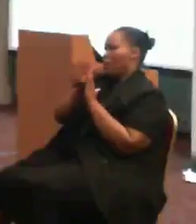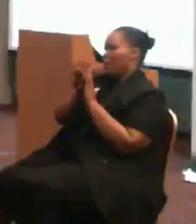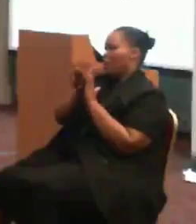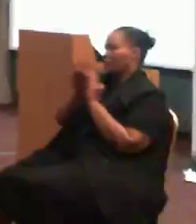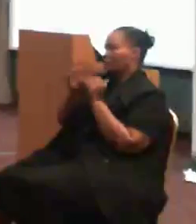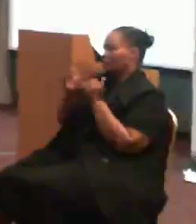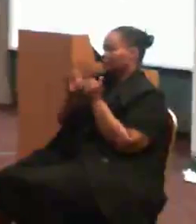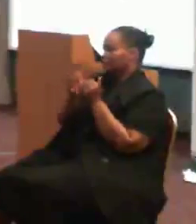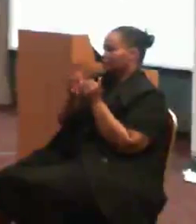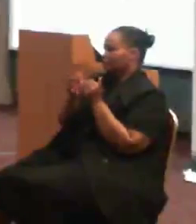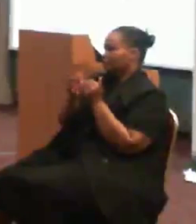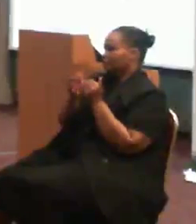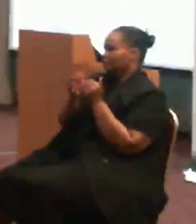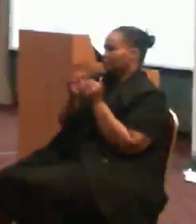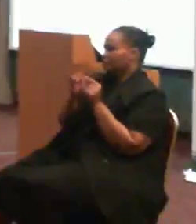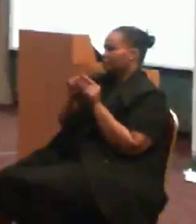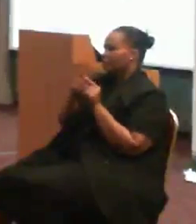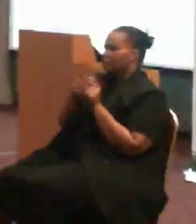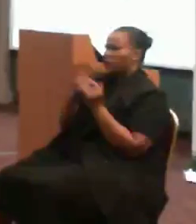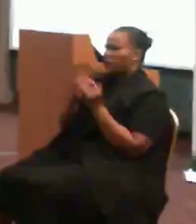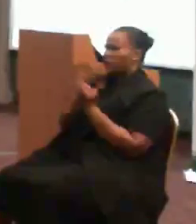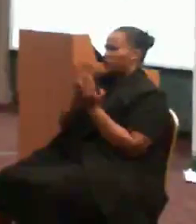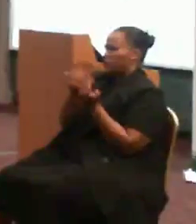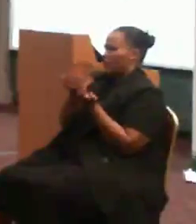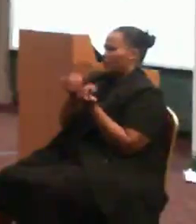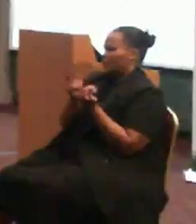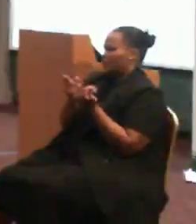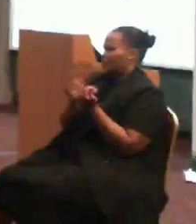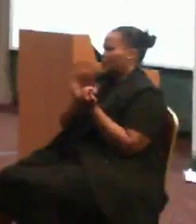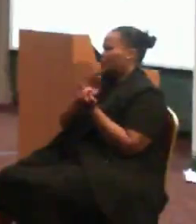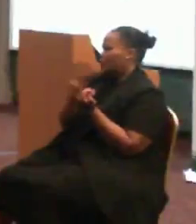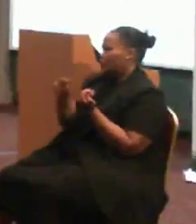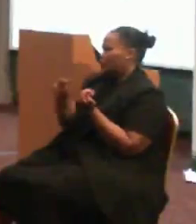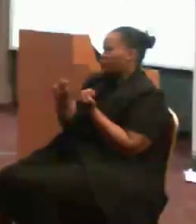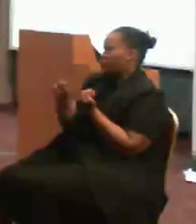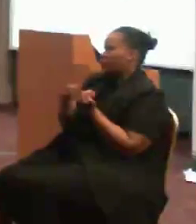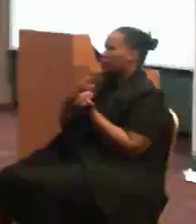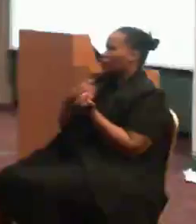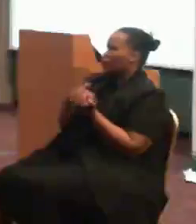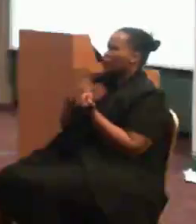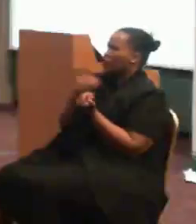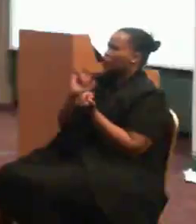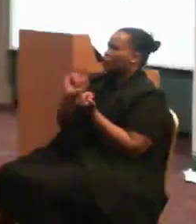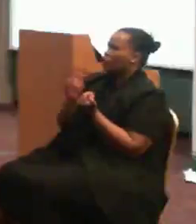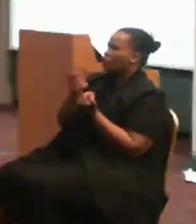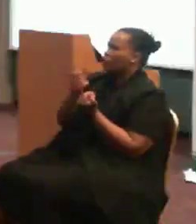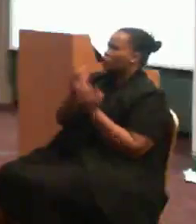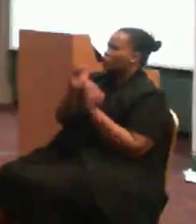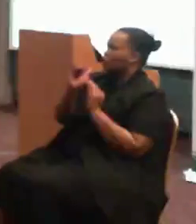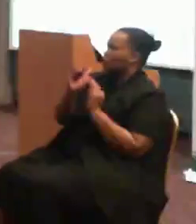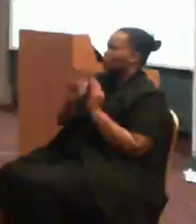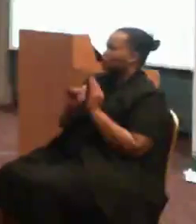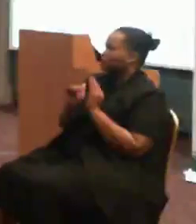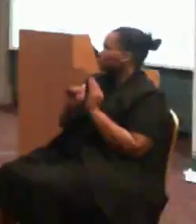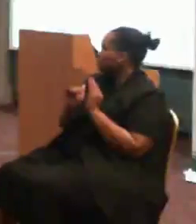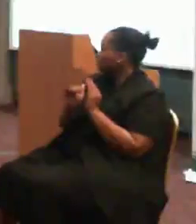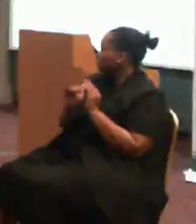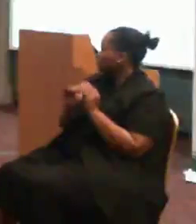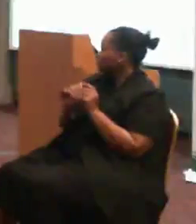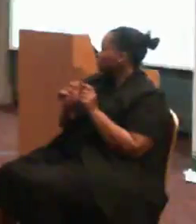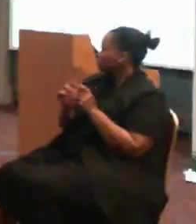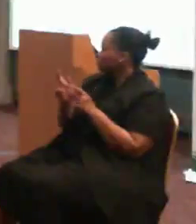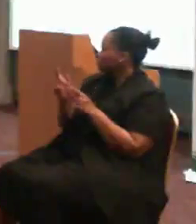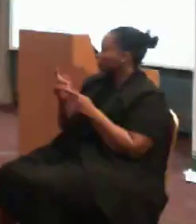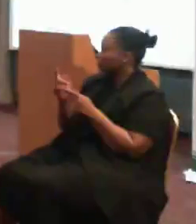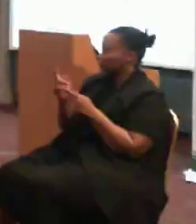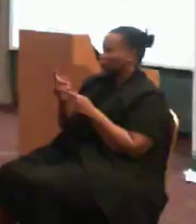not what is expected. What is expected is that the cost should be decreasing, because you're facing an environment where sales volumes